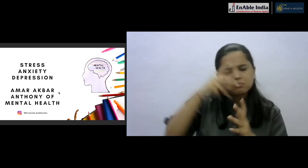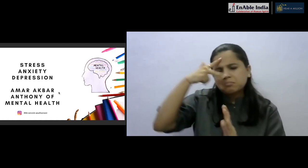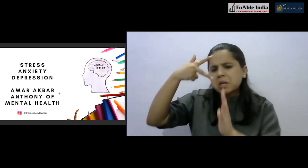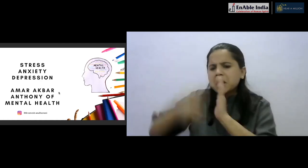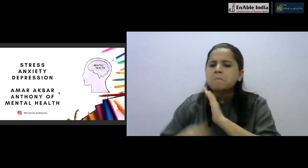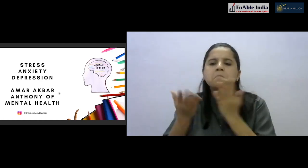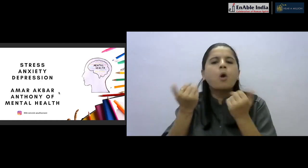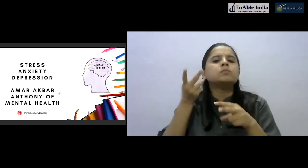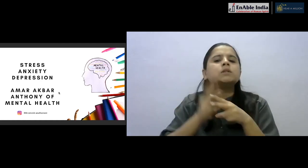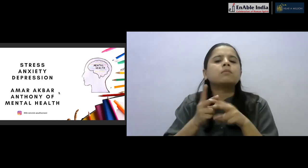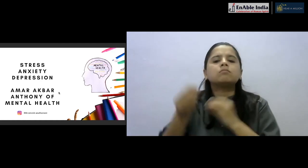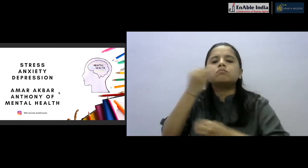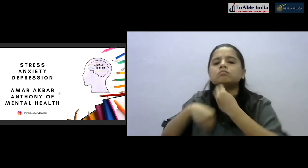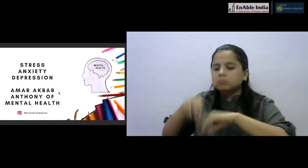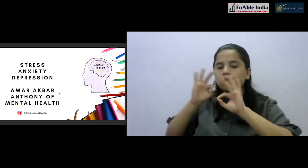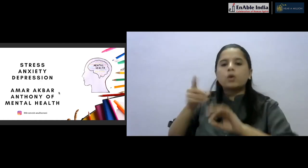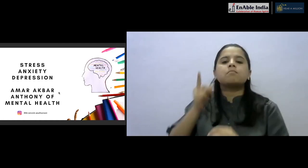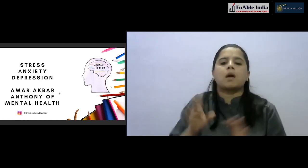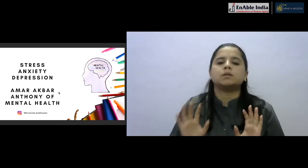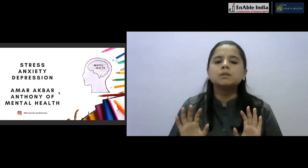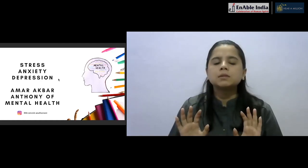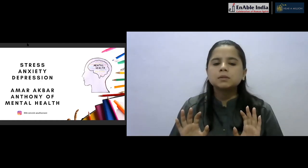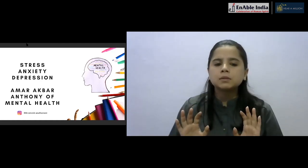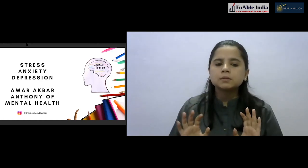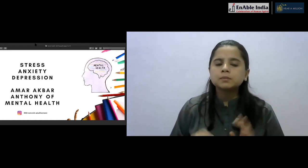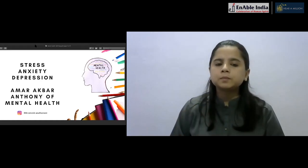So the first